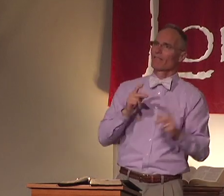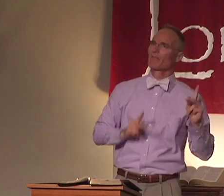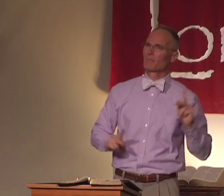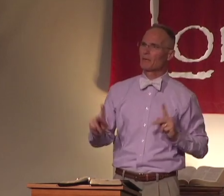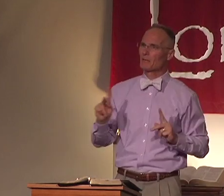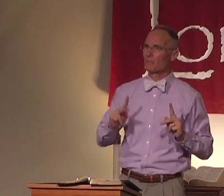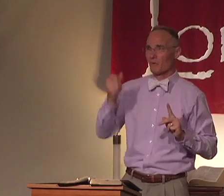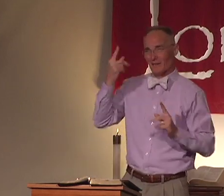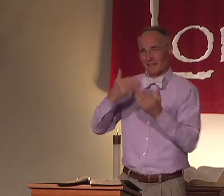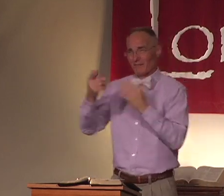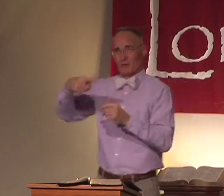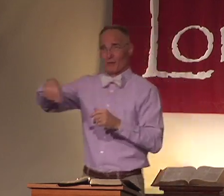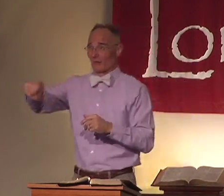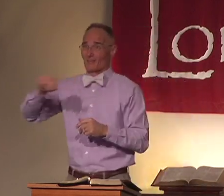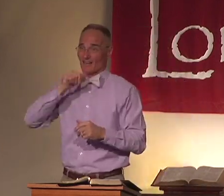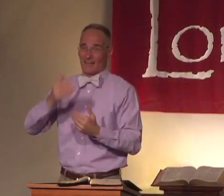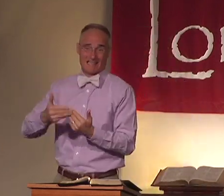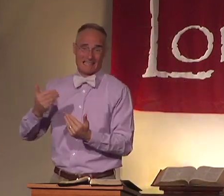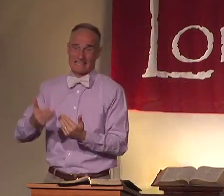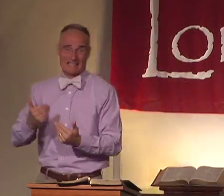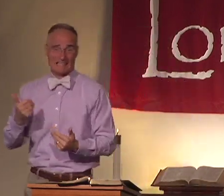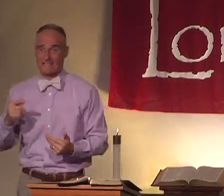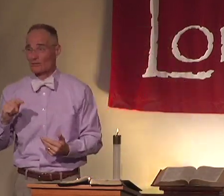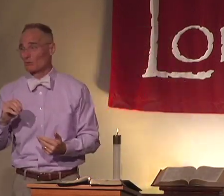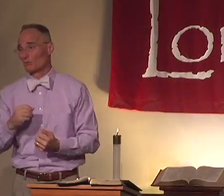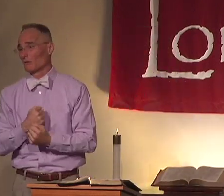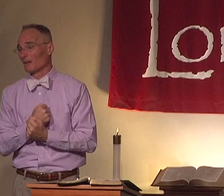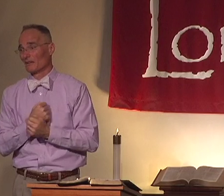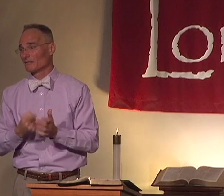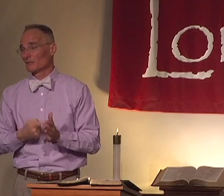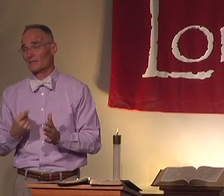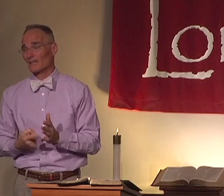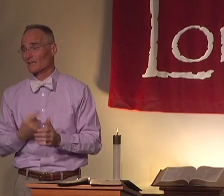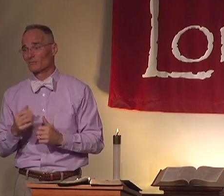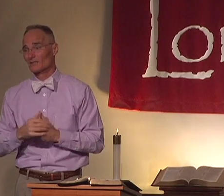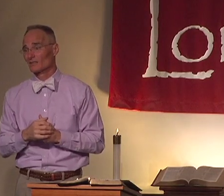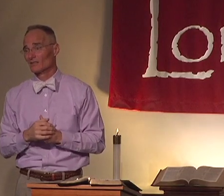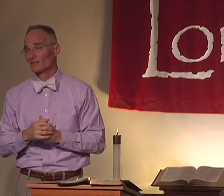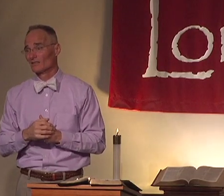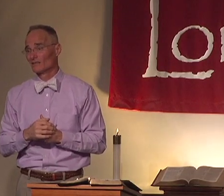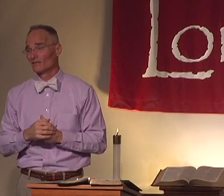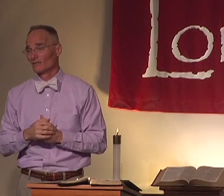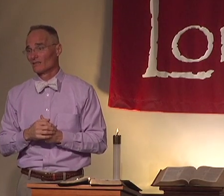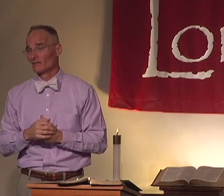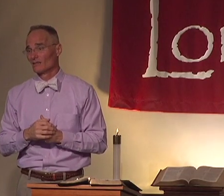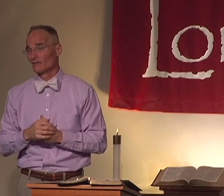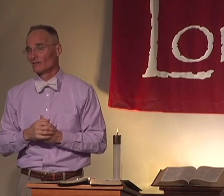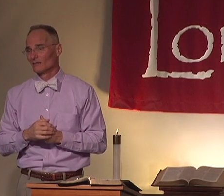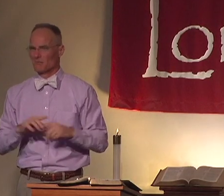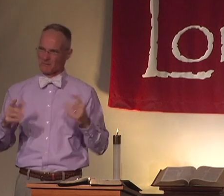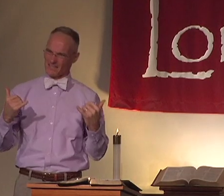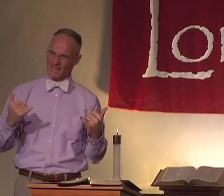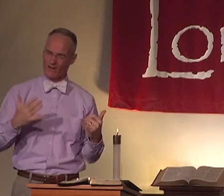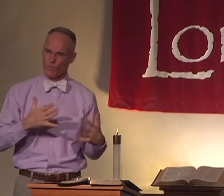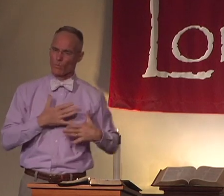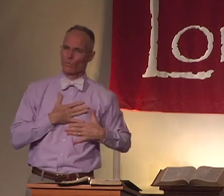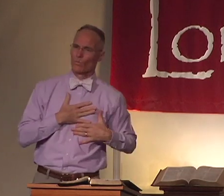And I can love people, even though sometimes it's not easy to love. Sometimes it's not easy. But